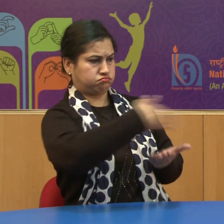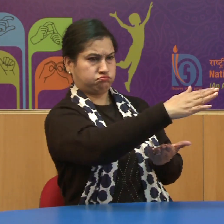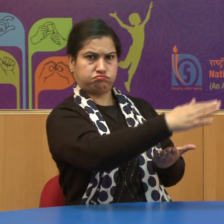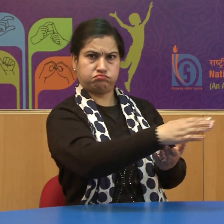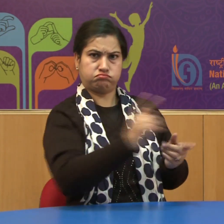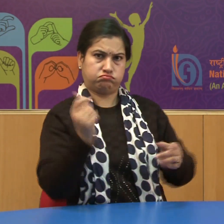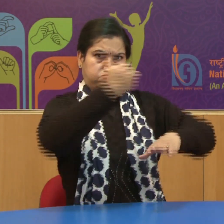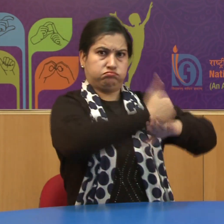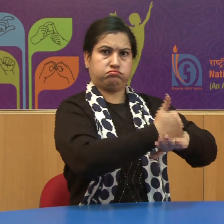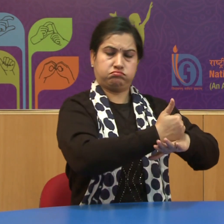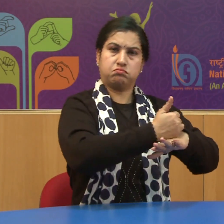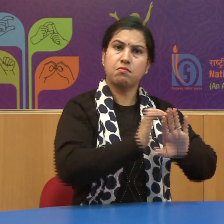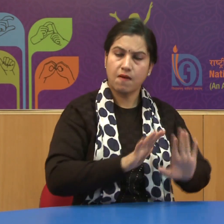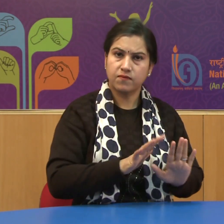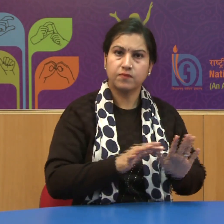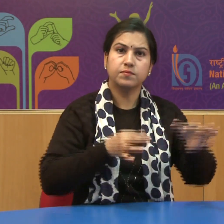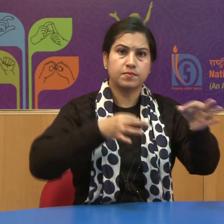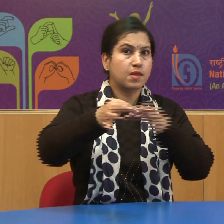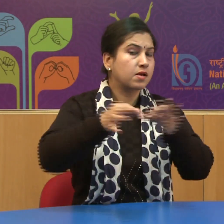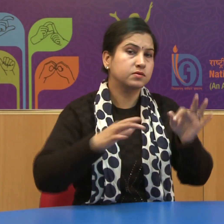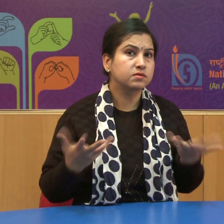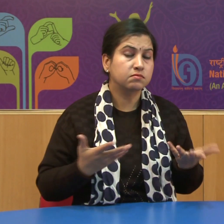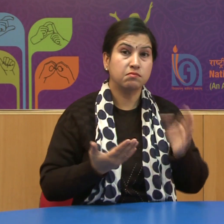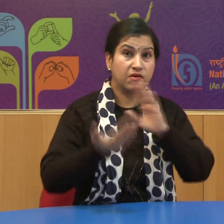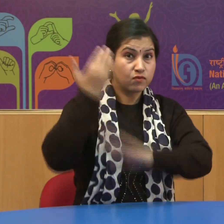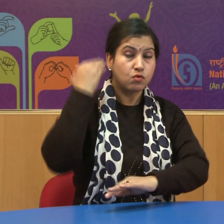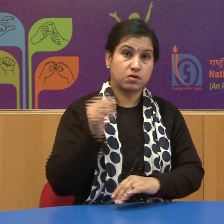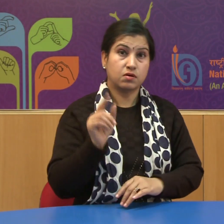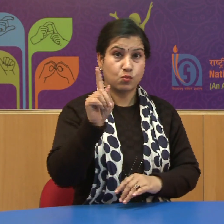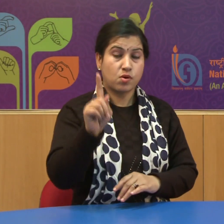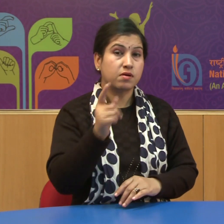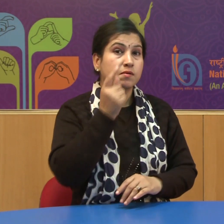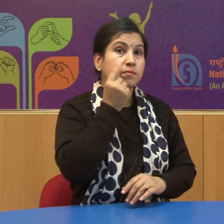For example, when Governor General of India,